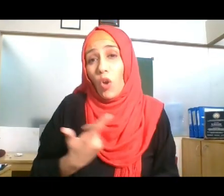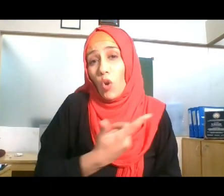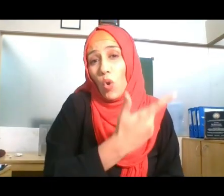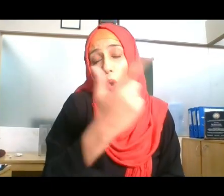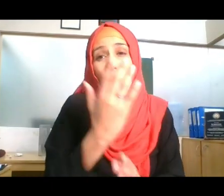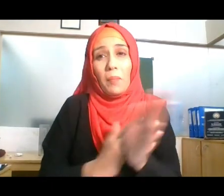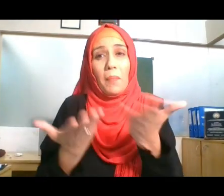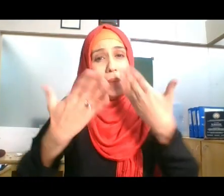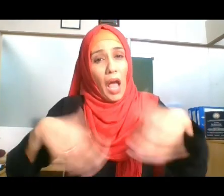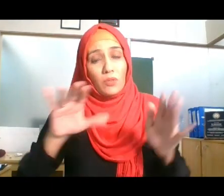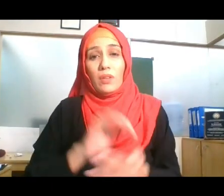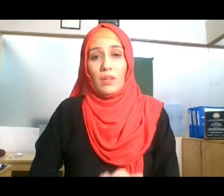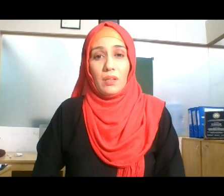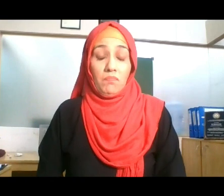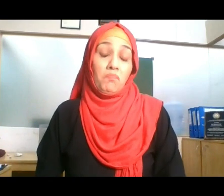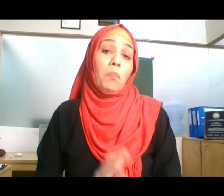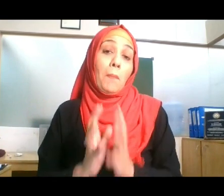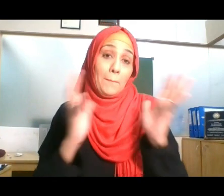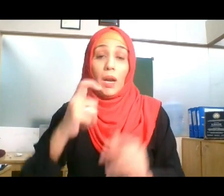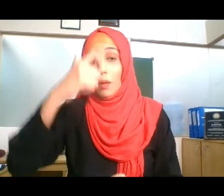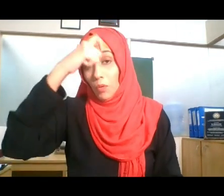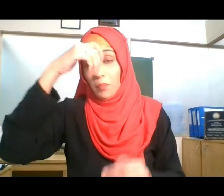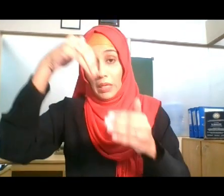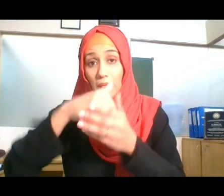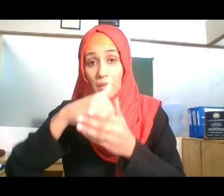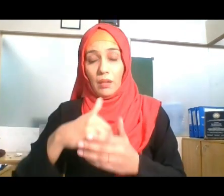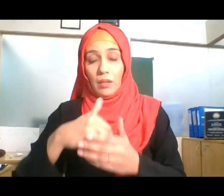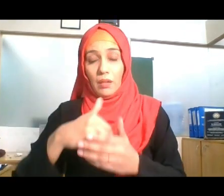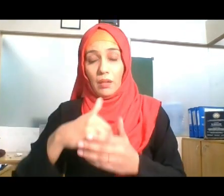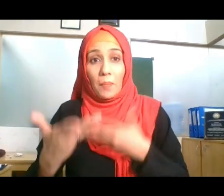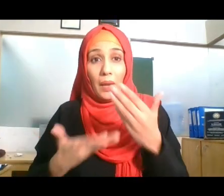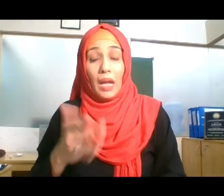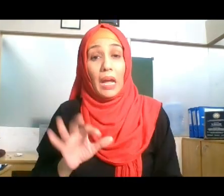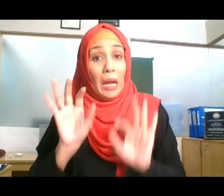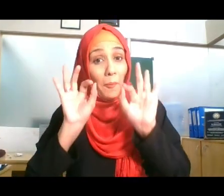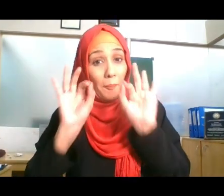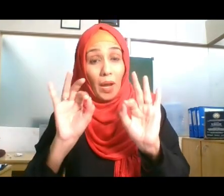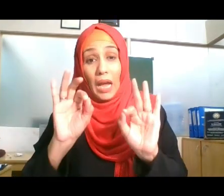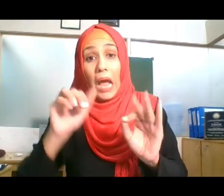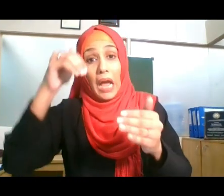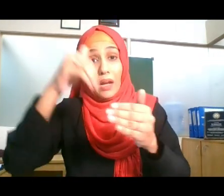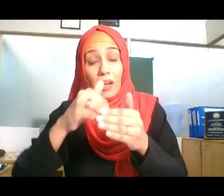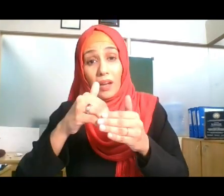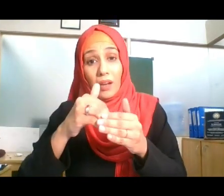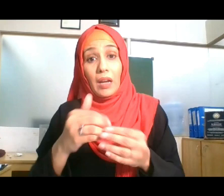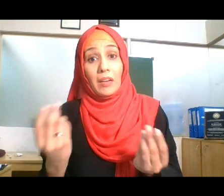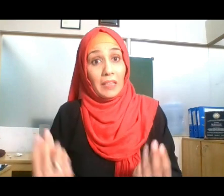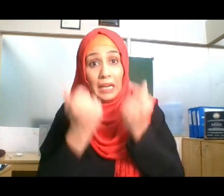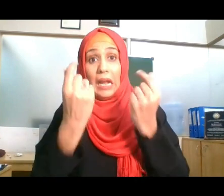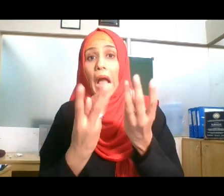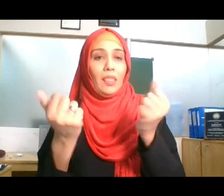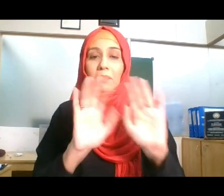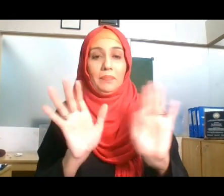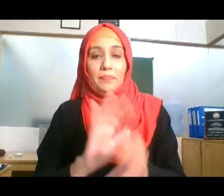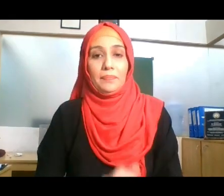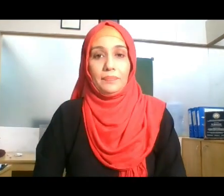exist. So that's the biggest challenge to start off. We cannot highlight the significance of the problem without having the right numbers.